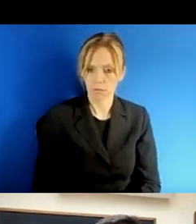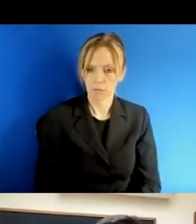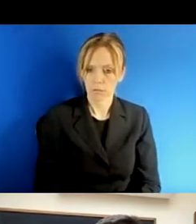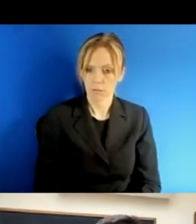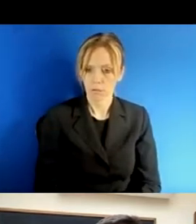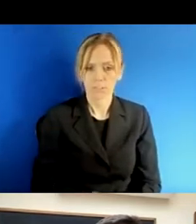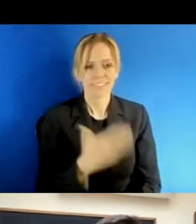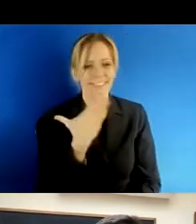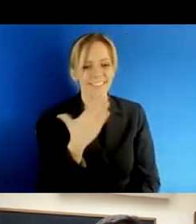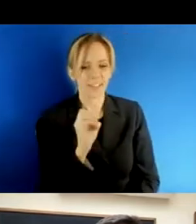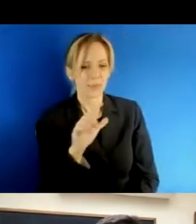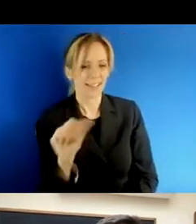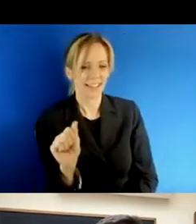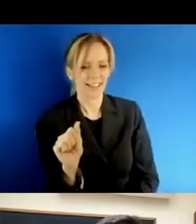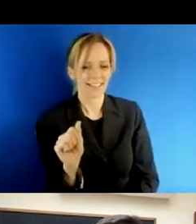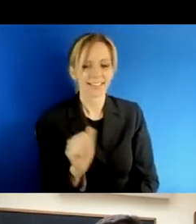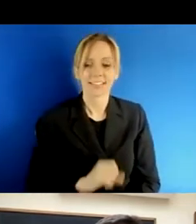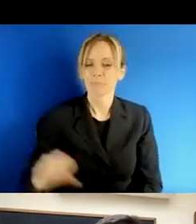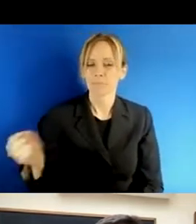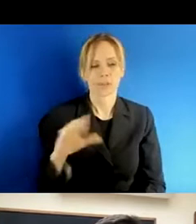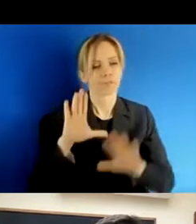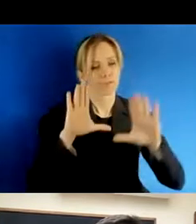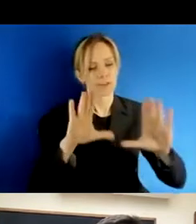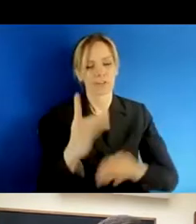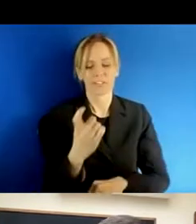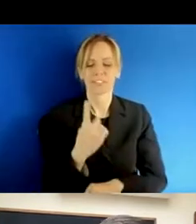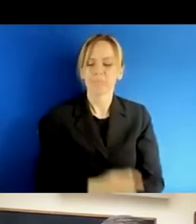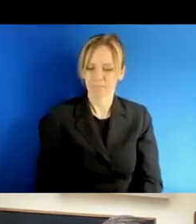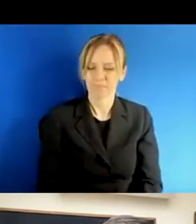Thanks, Ella. Great question.